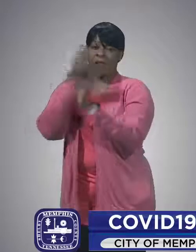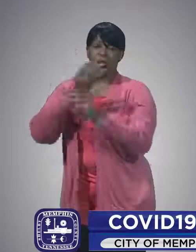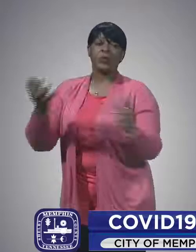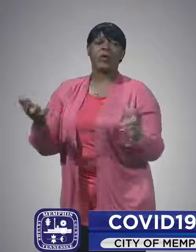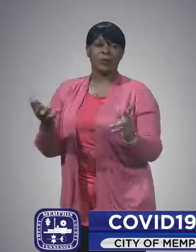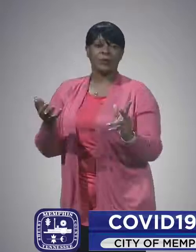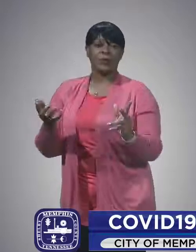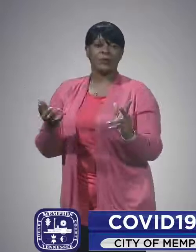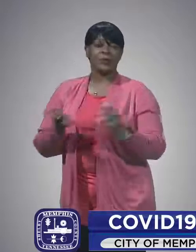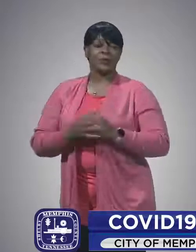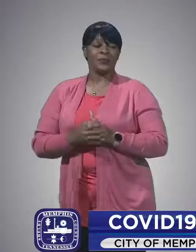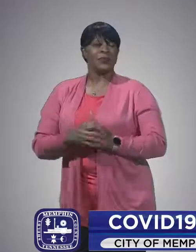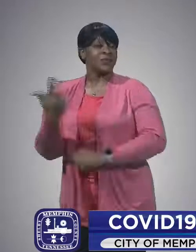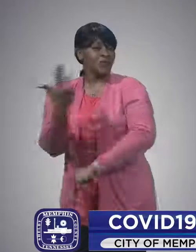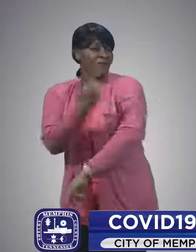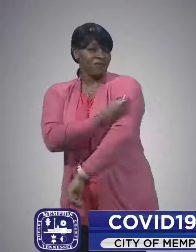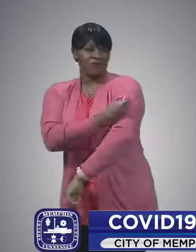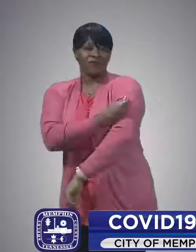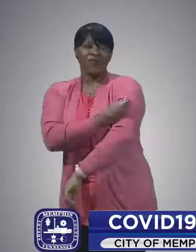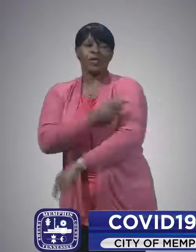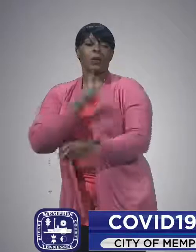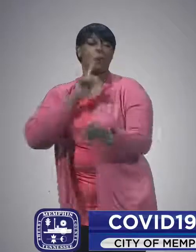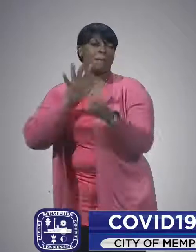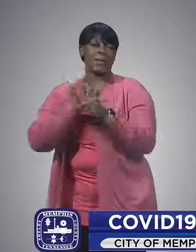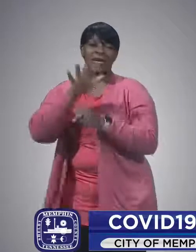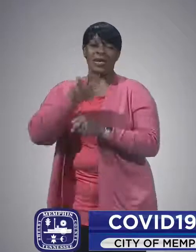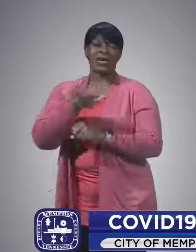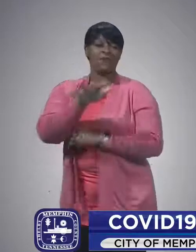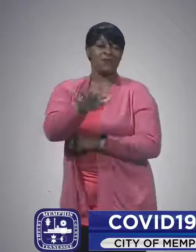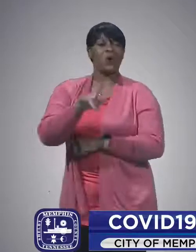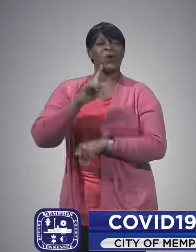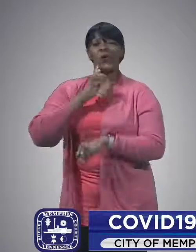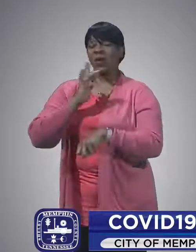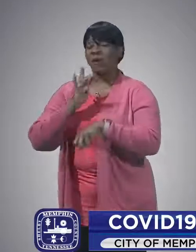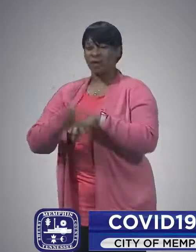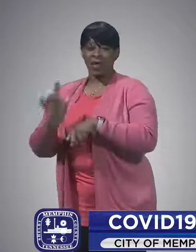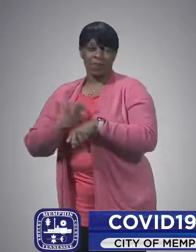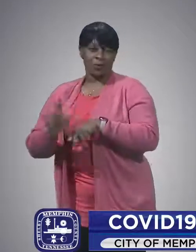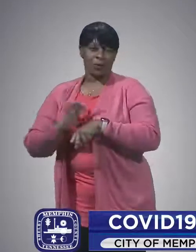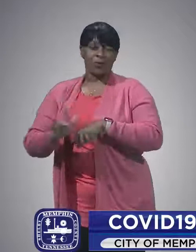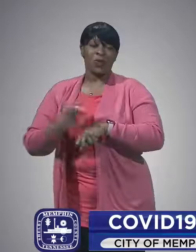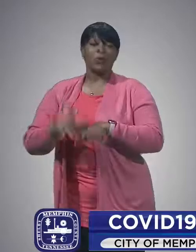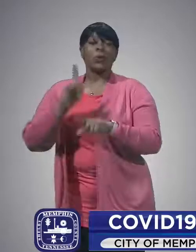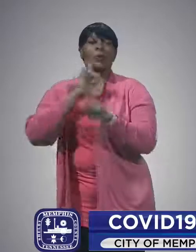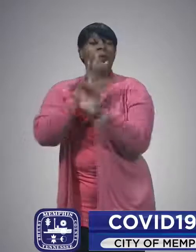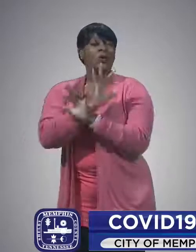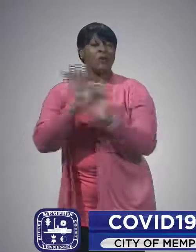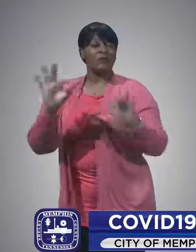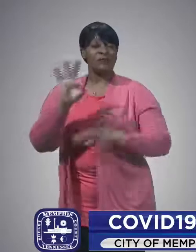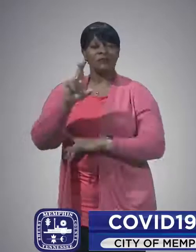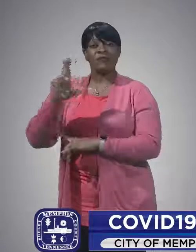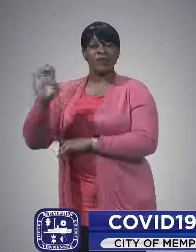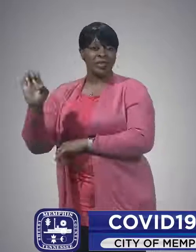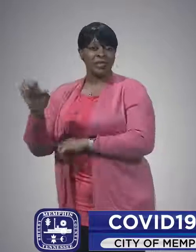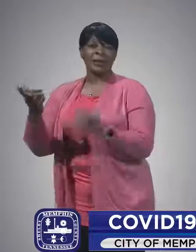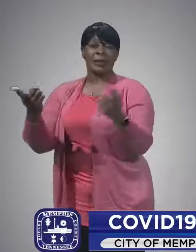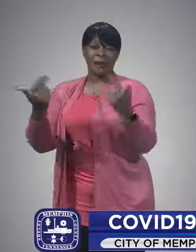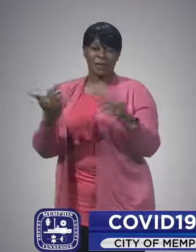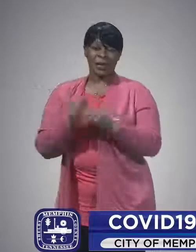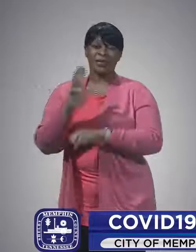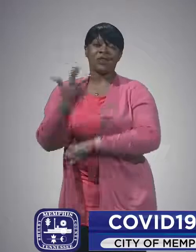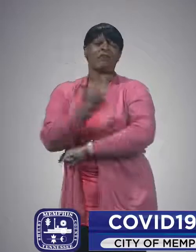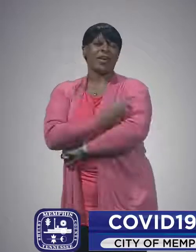know. Vaccinations are plentiful, they're available, and they are free. So come on out and get one of